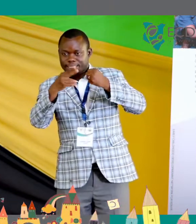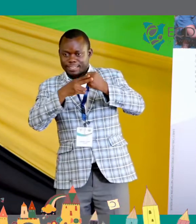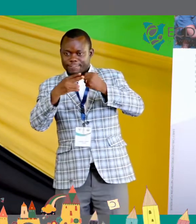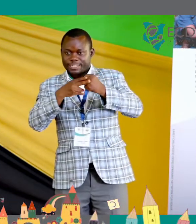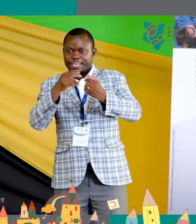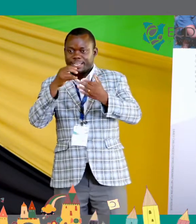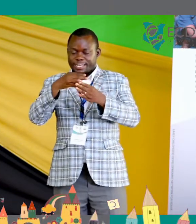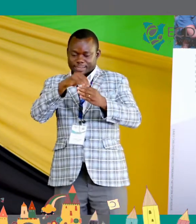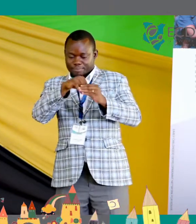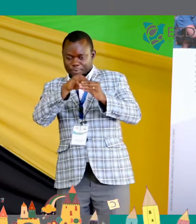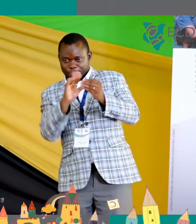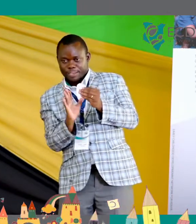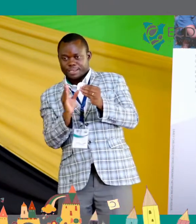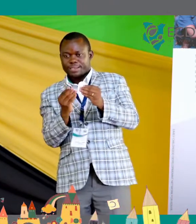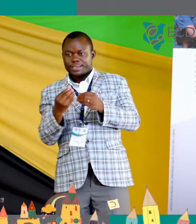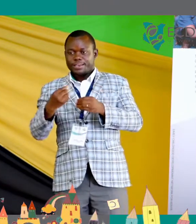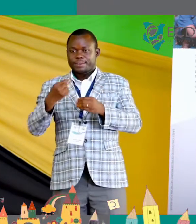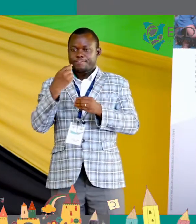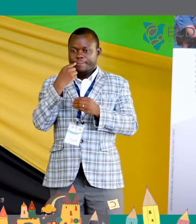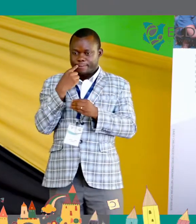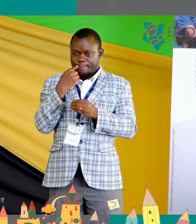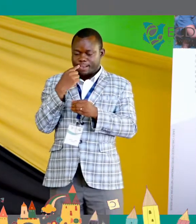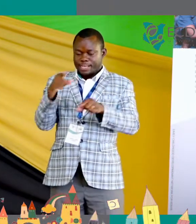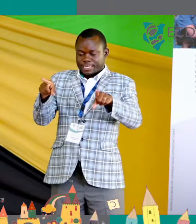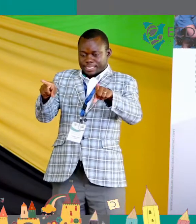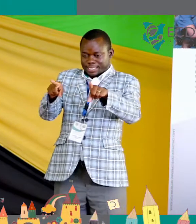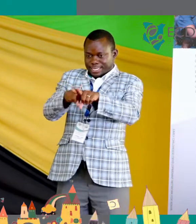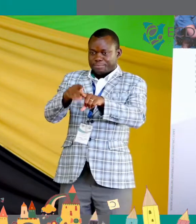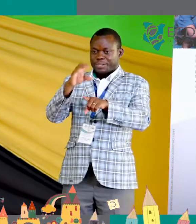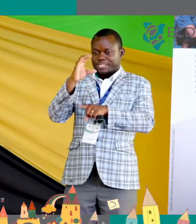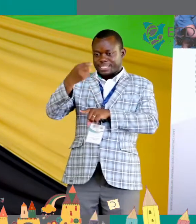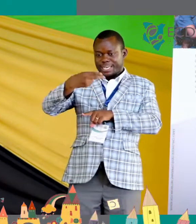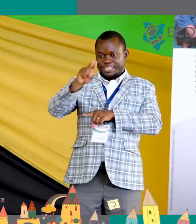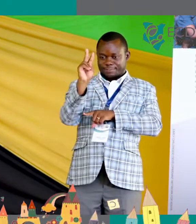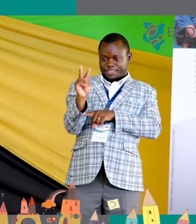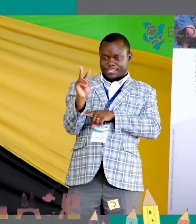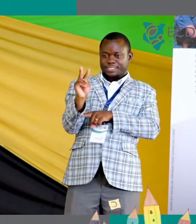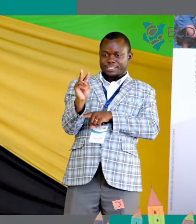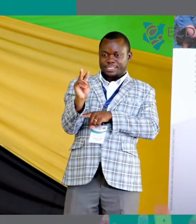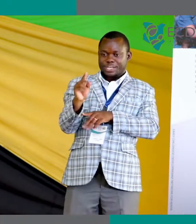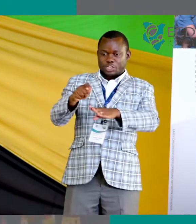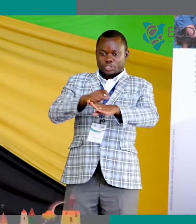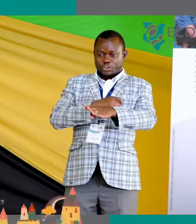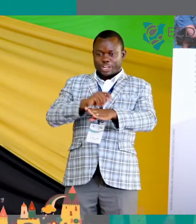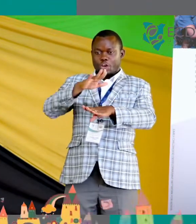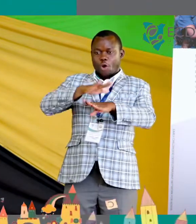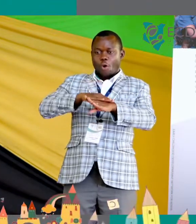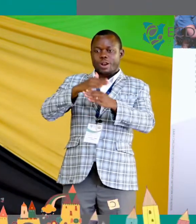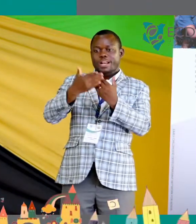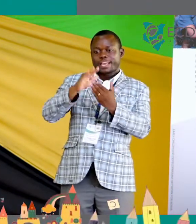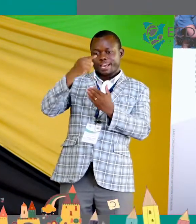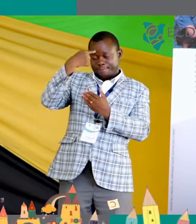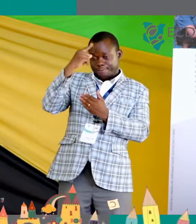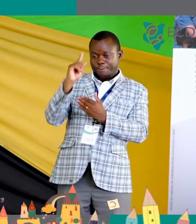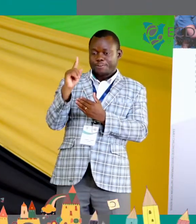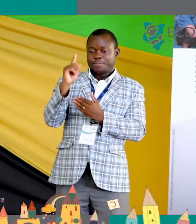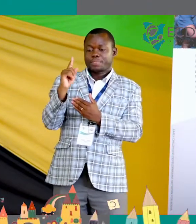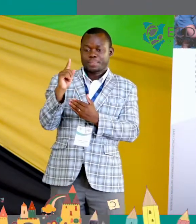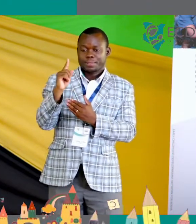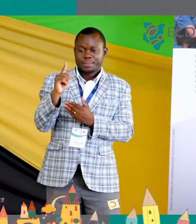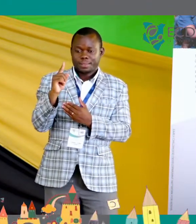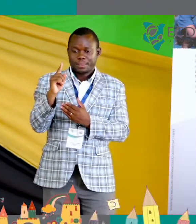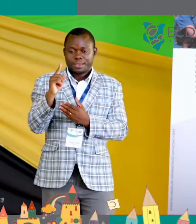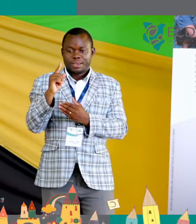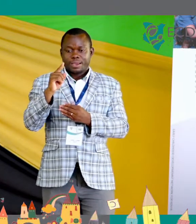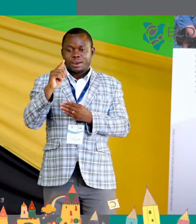exclusive breastfeeding. As I mentioned, our CHVs have all been trained on nurturing care, and the basic model for CHV training has